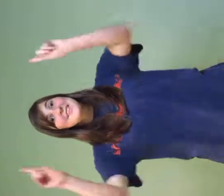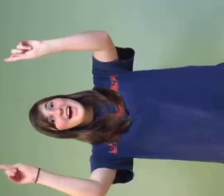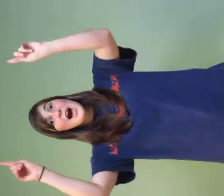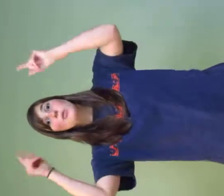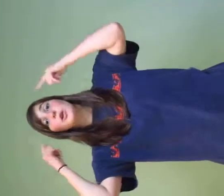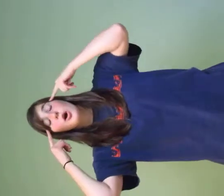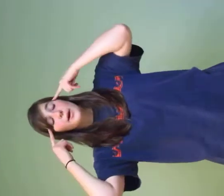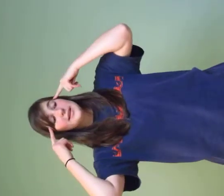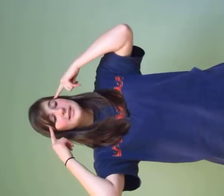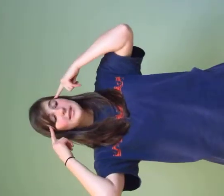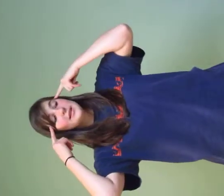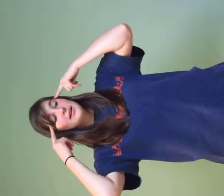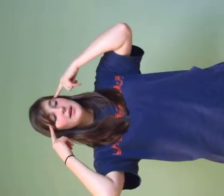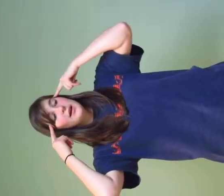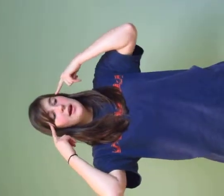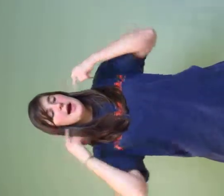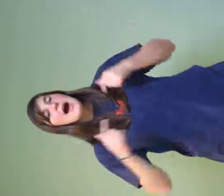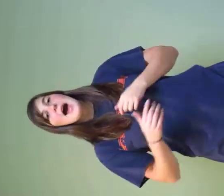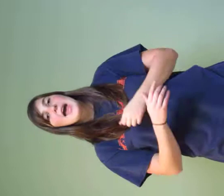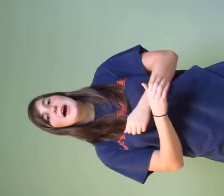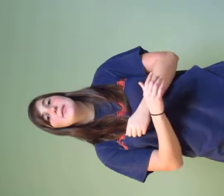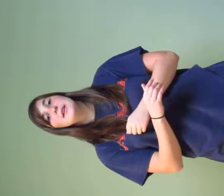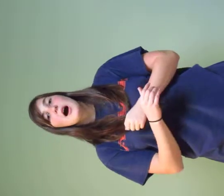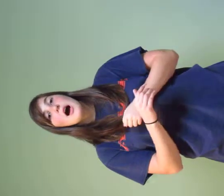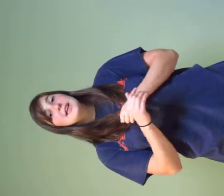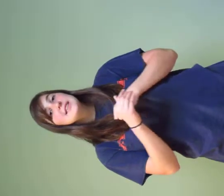thou knowest. I have not